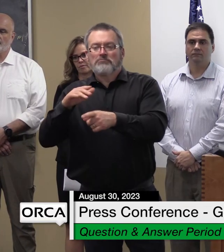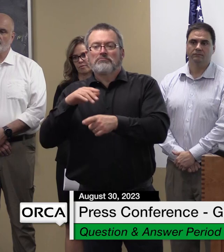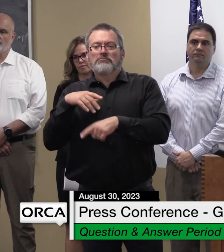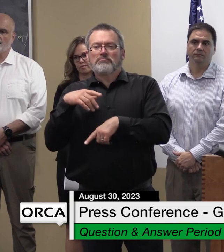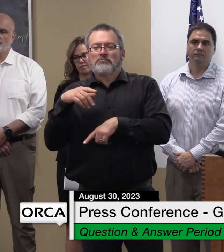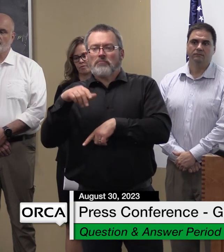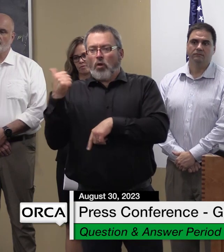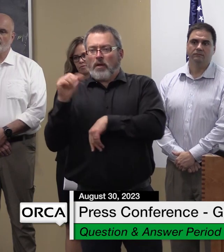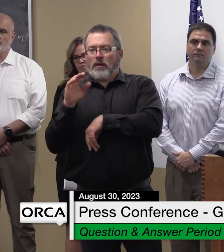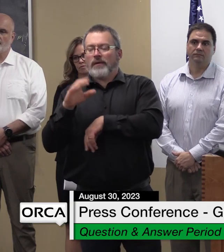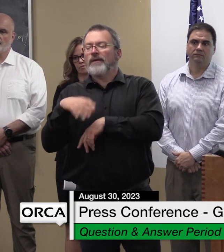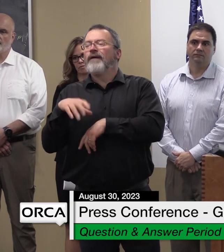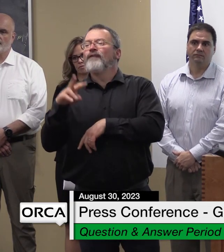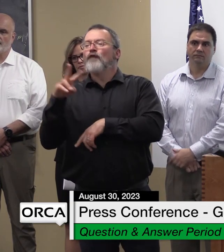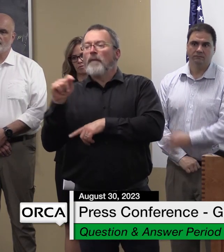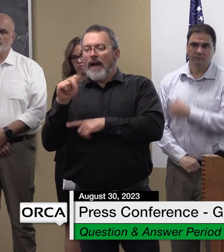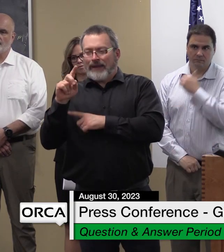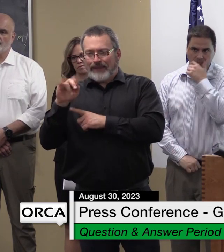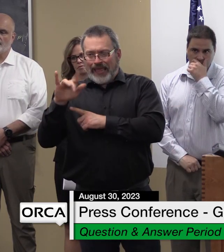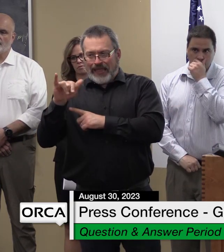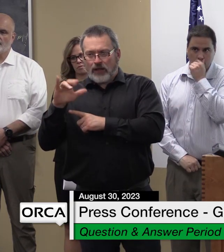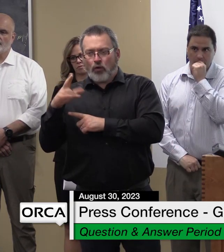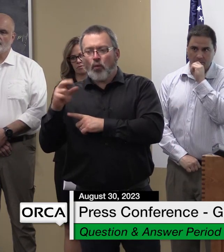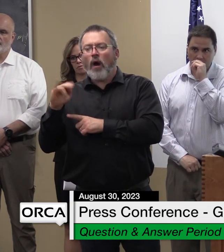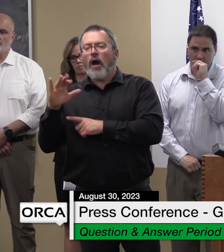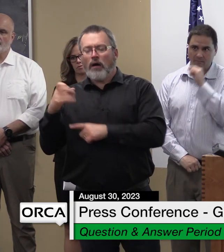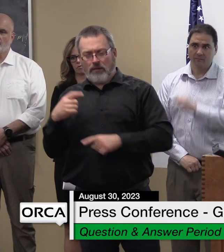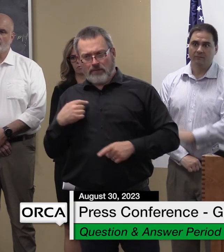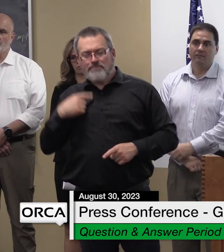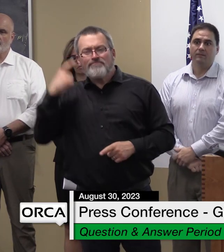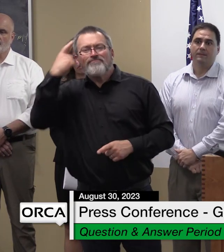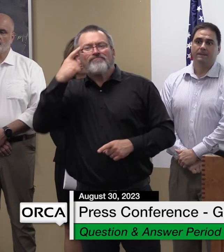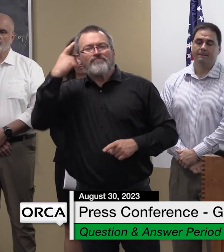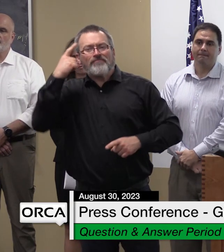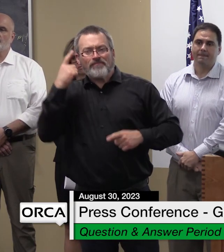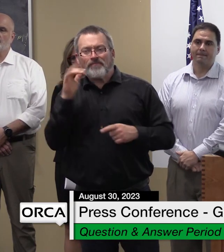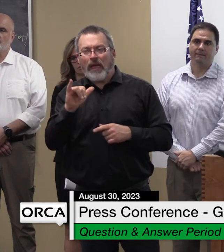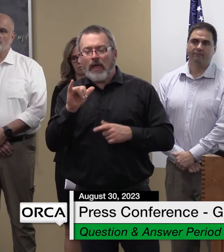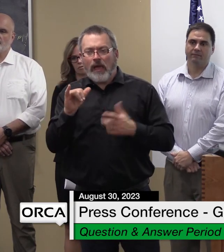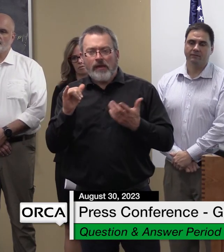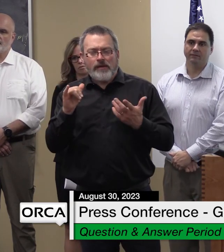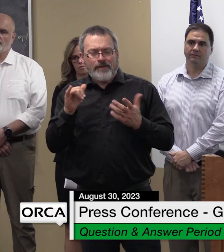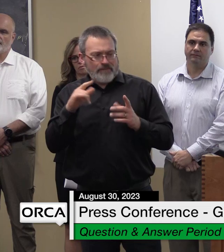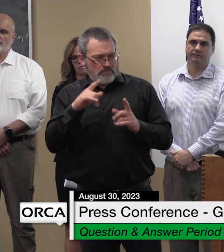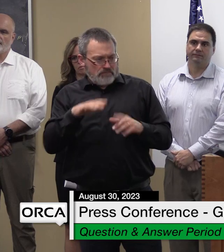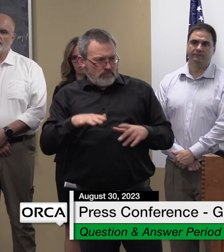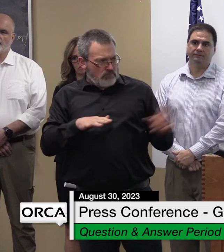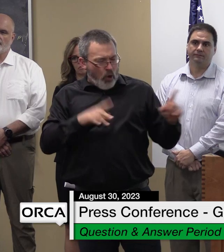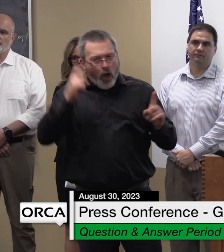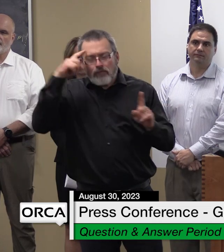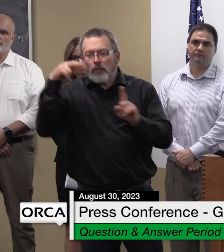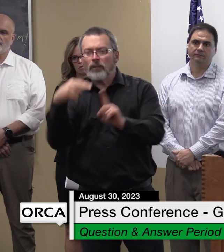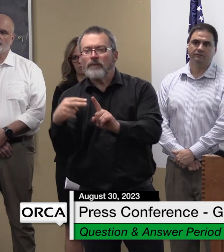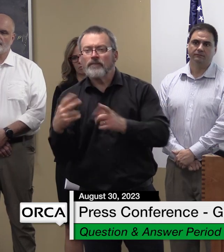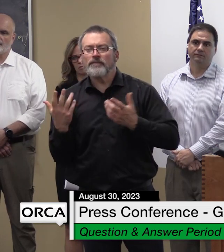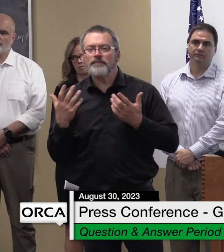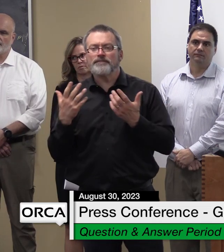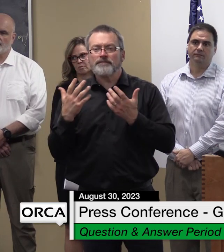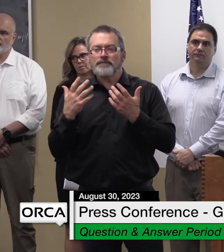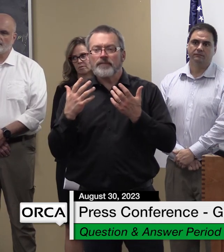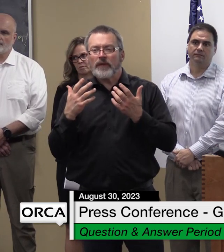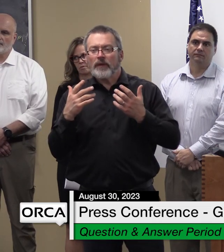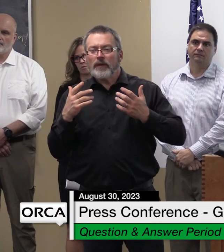damage mitigation perspective, would it make sense to lay buried natural gas